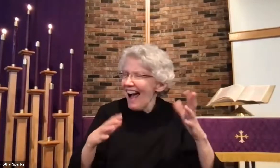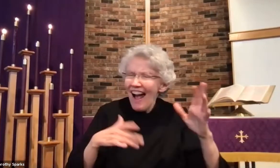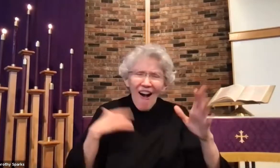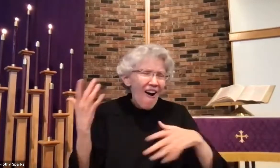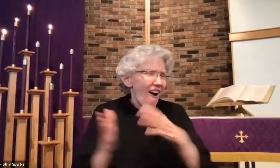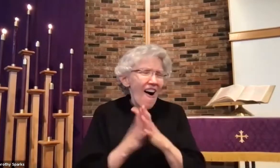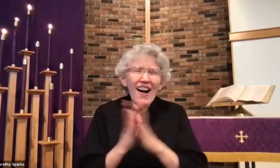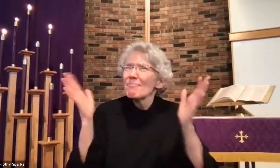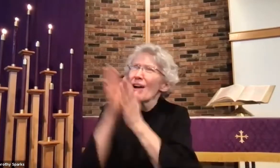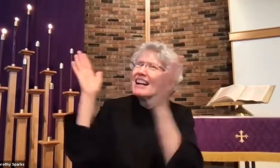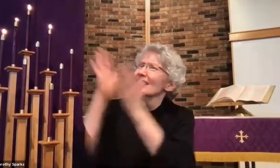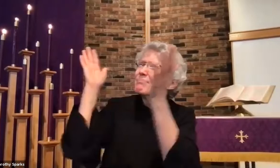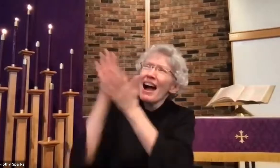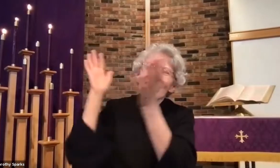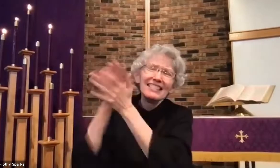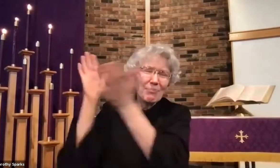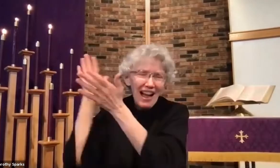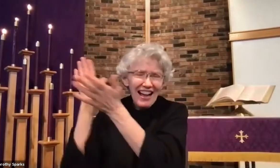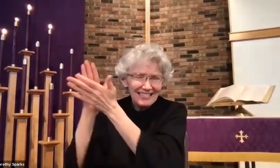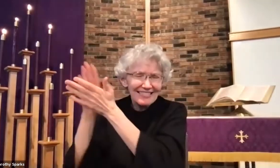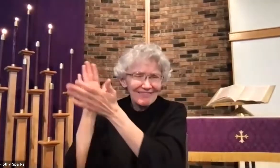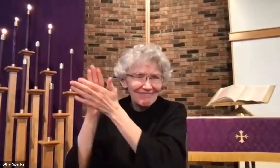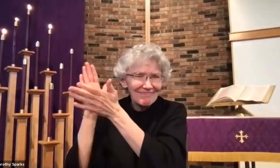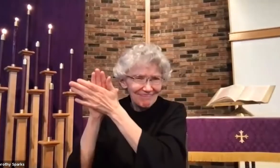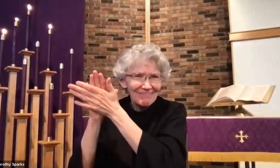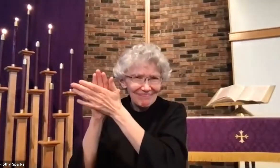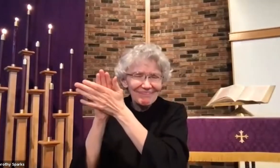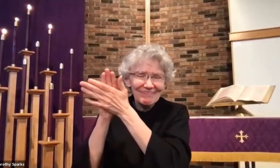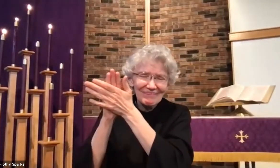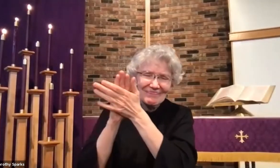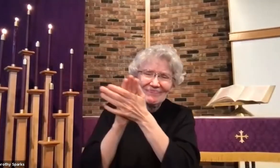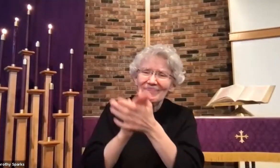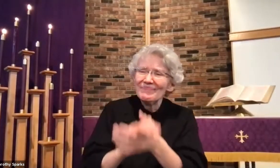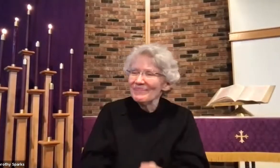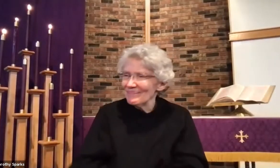Everyone who saw this praise God for what happened.